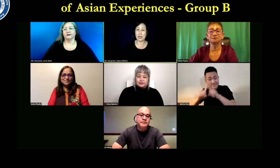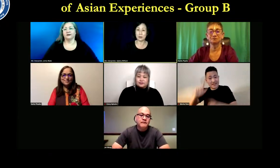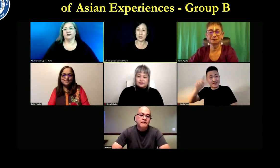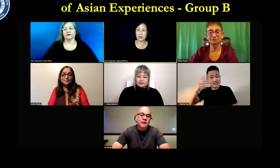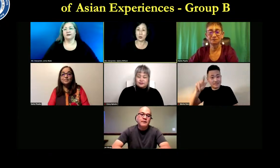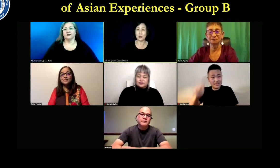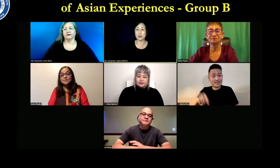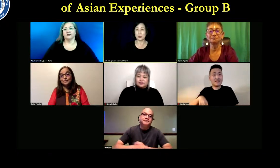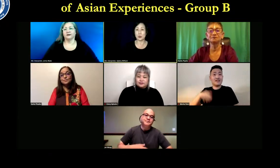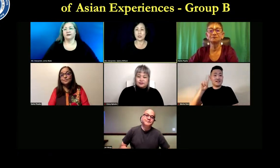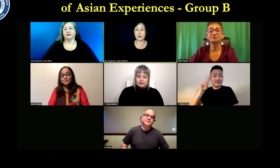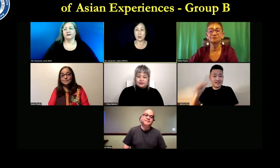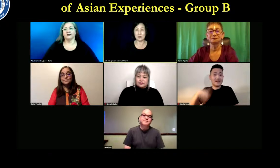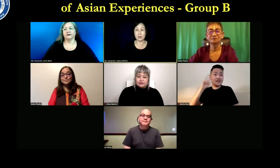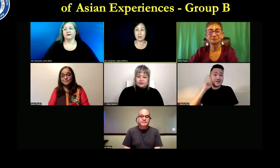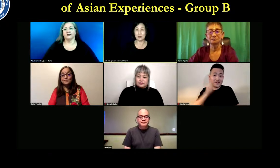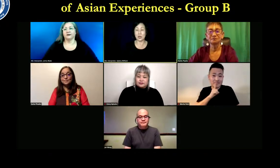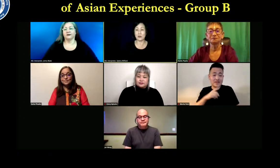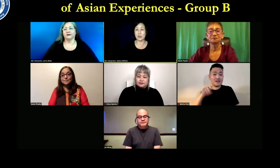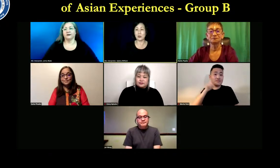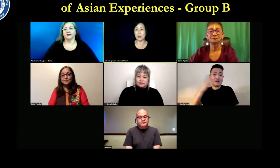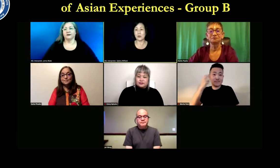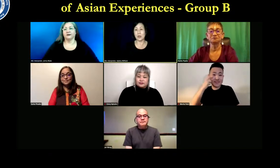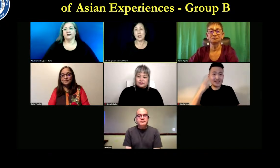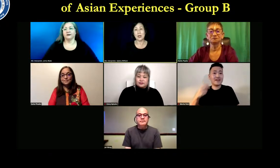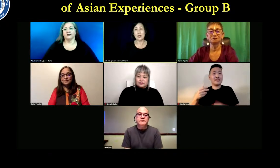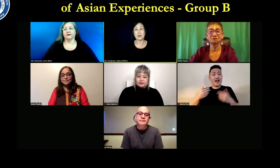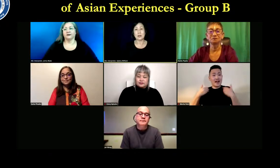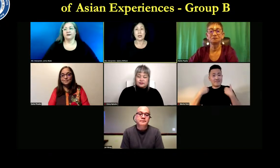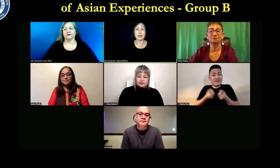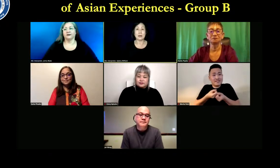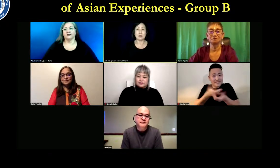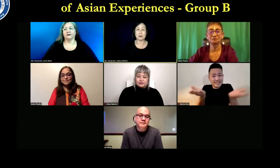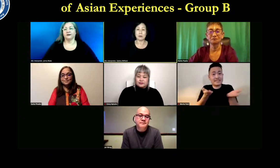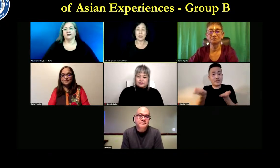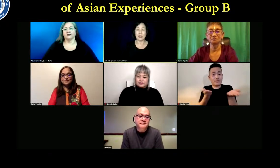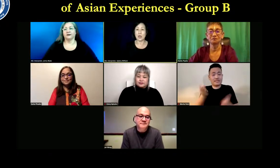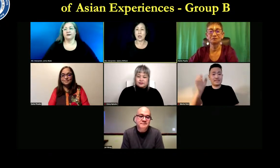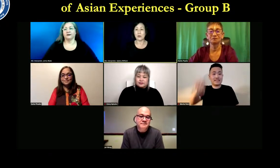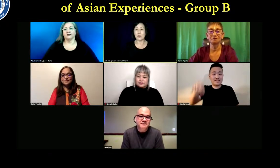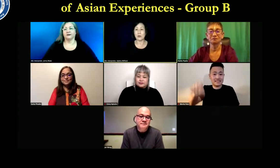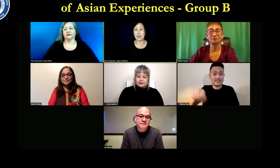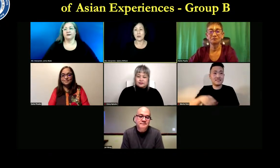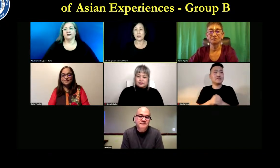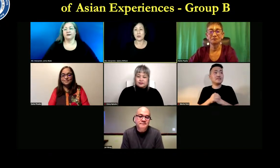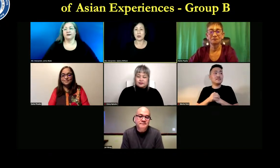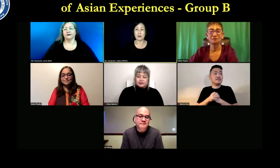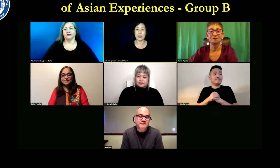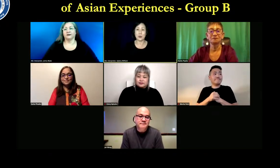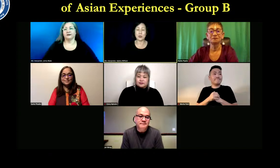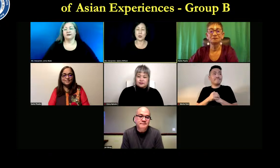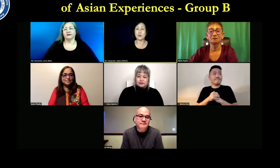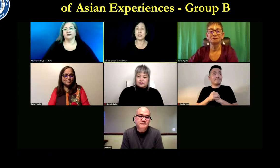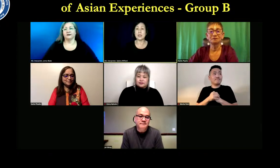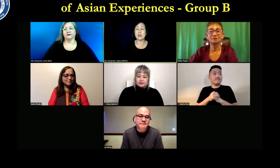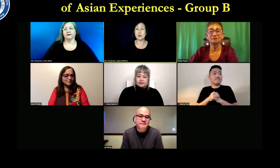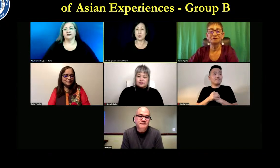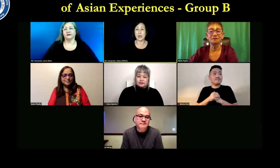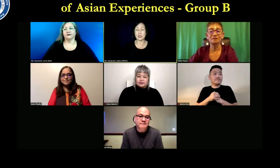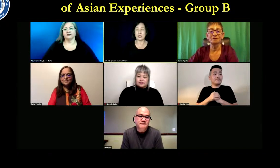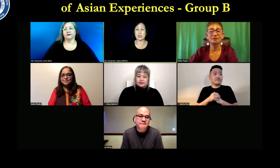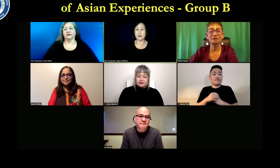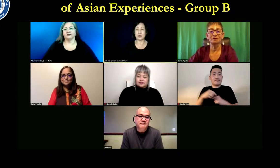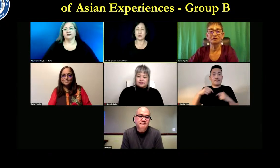there's entitlement here, where in Korea, it's very limited. You have gay, and you have deaf and hard of hearing. You have